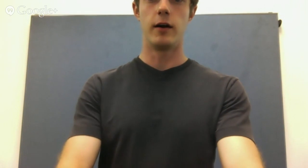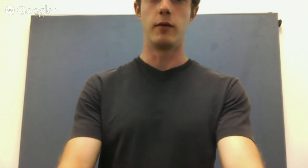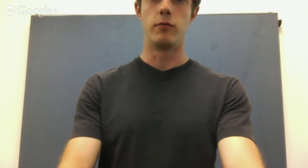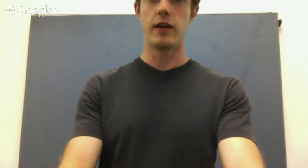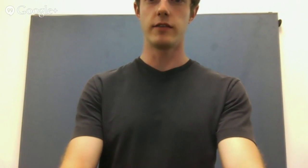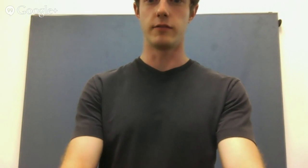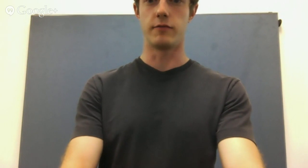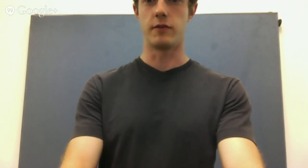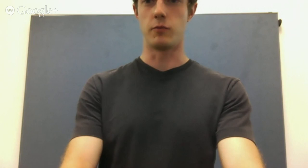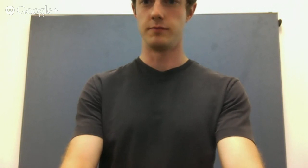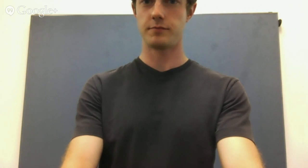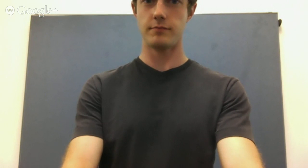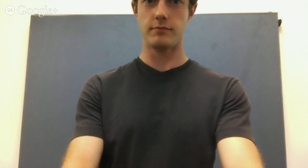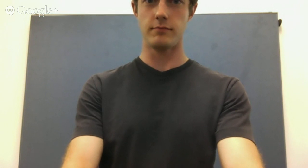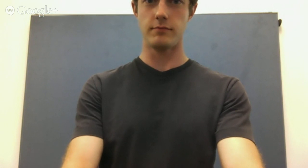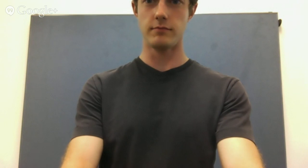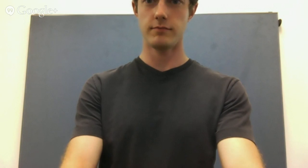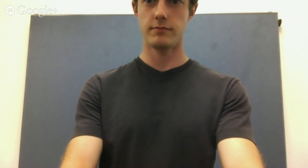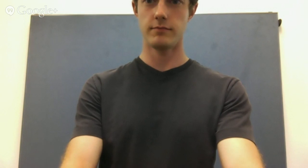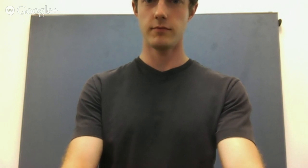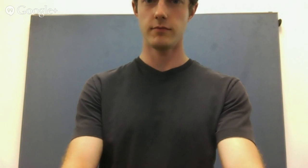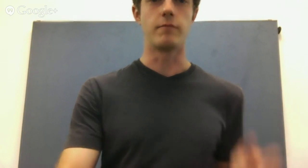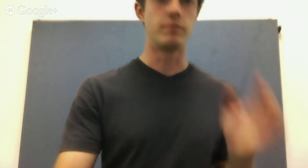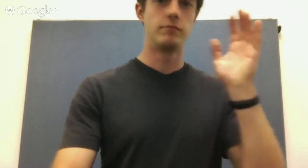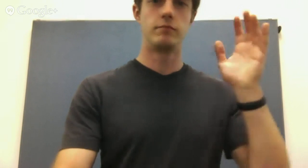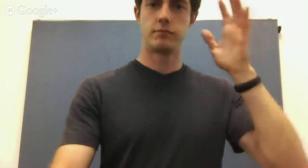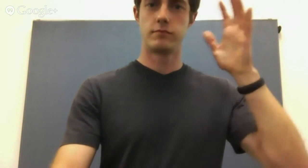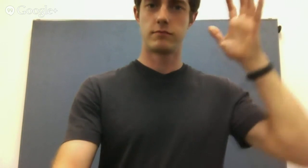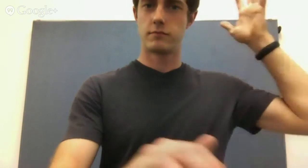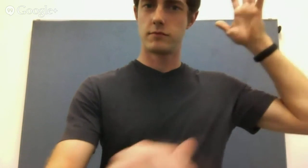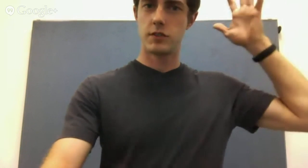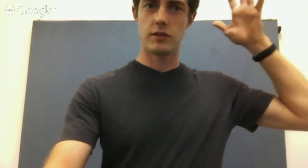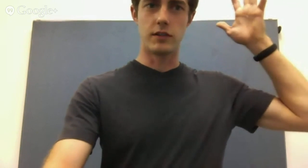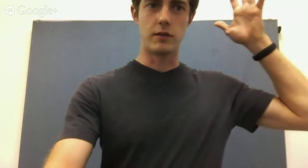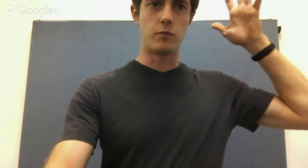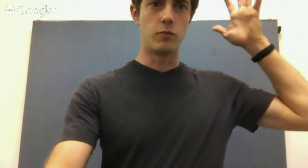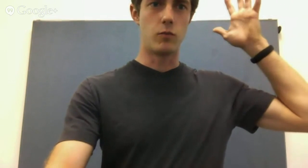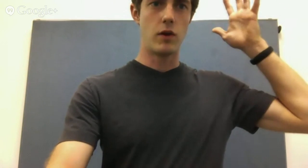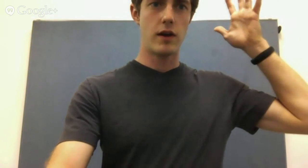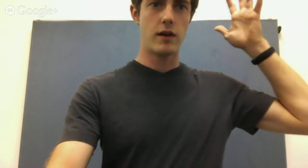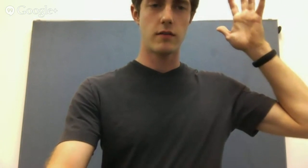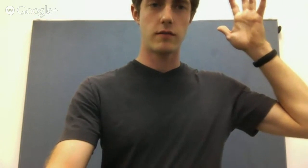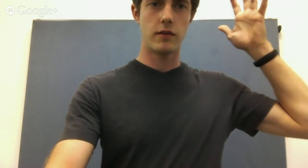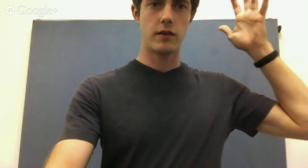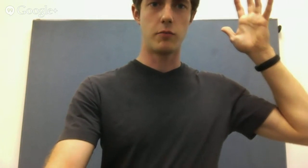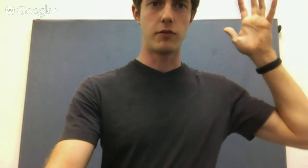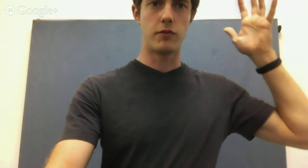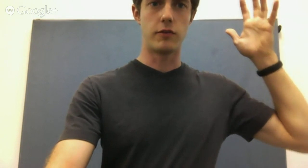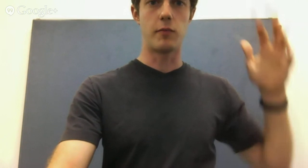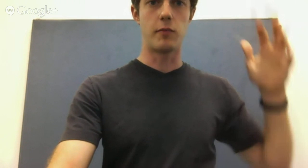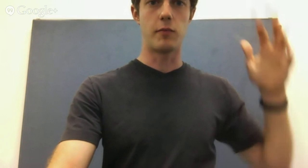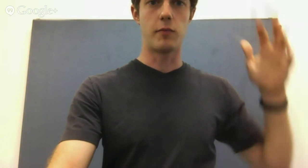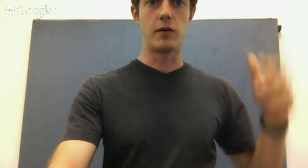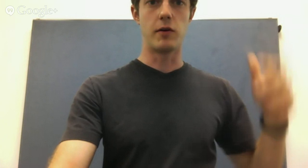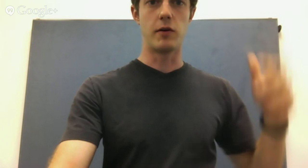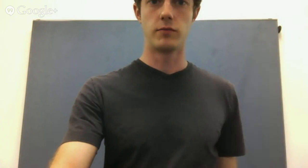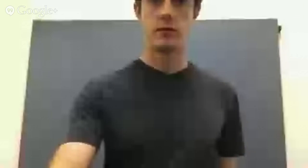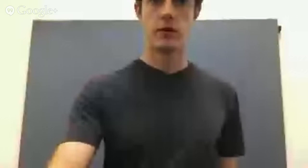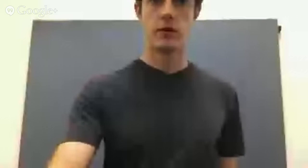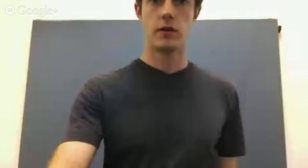That's a fun one. Okay, seriously, where I need to put this comment window